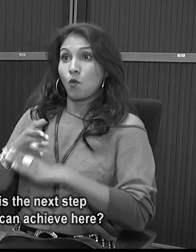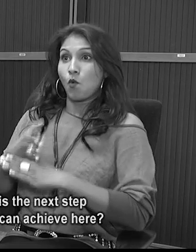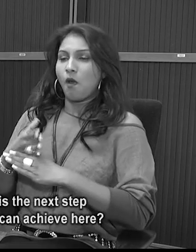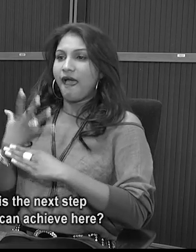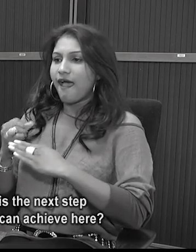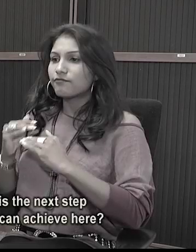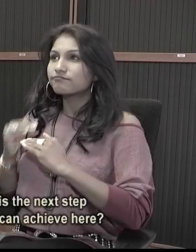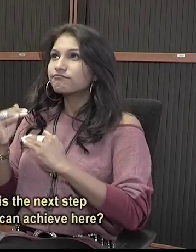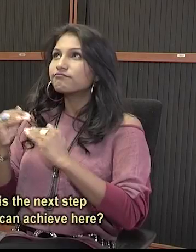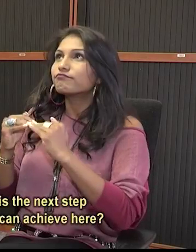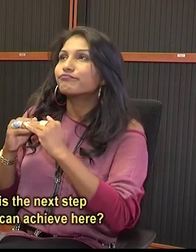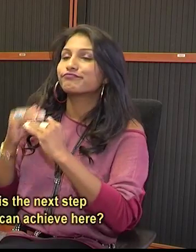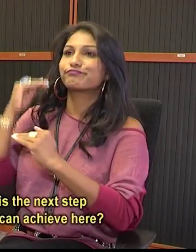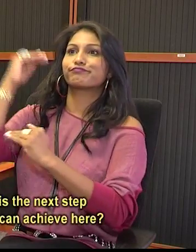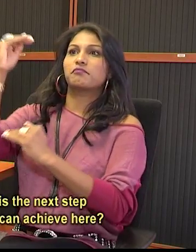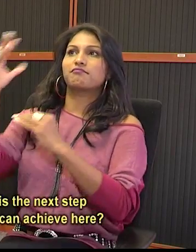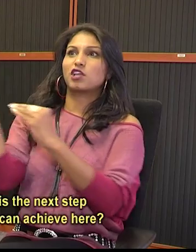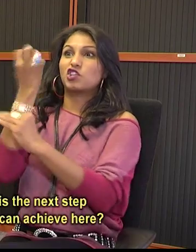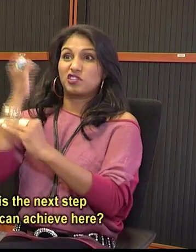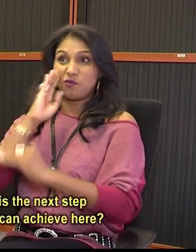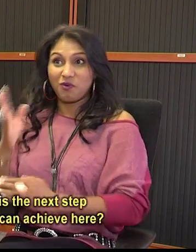What is the next step that you can achieve here?